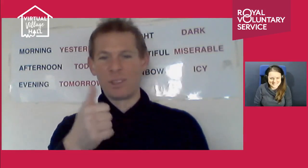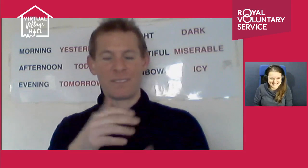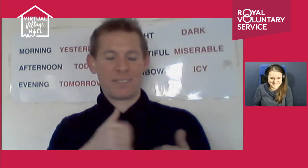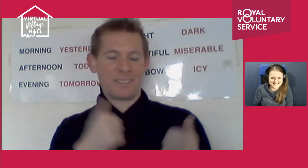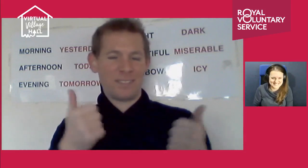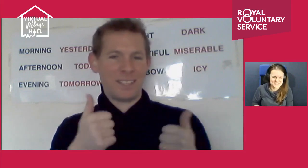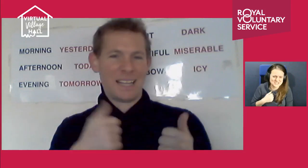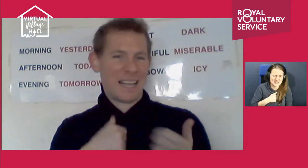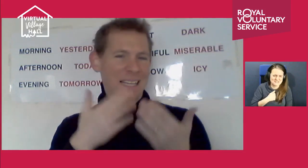one.